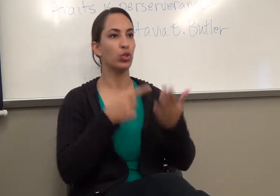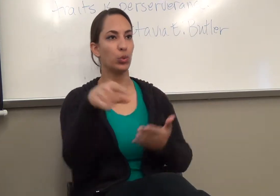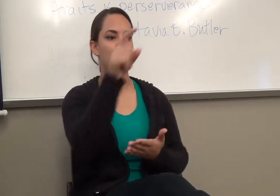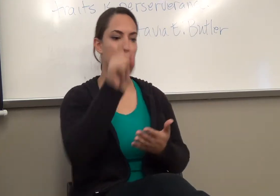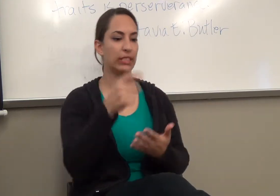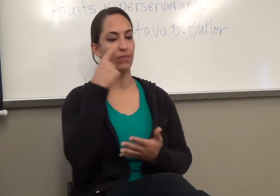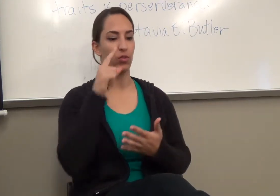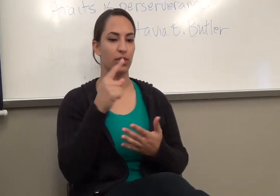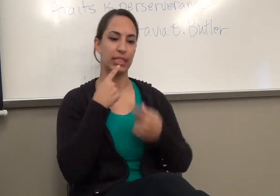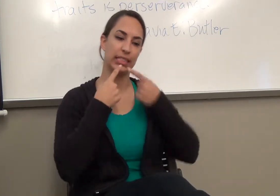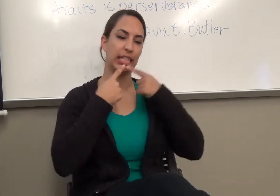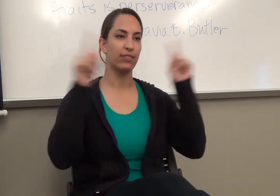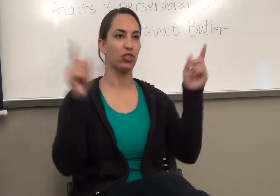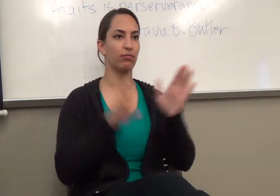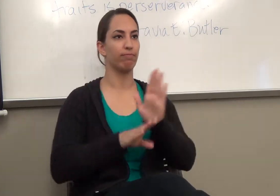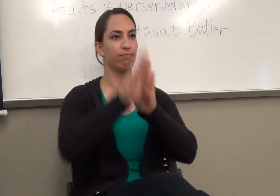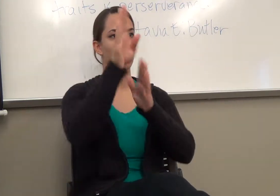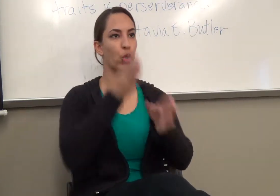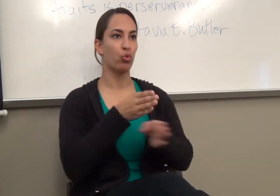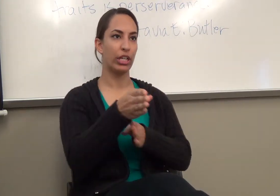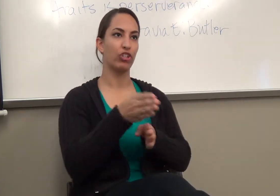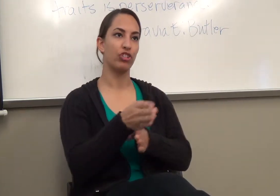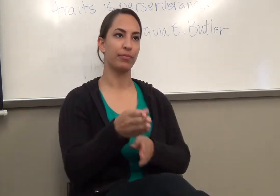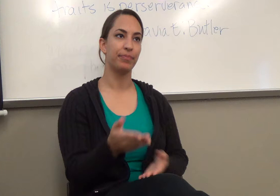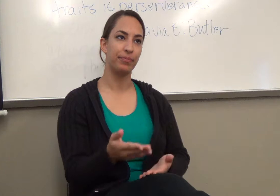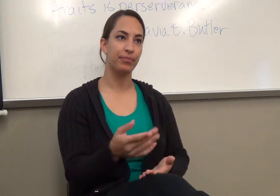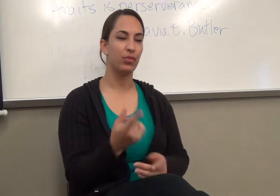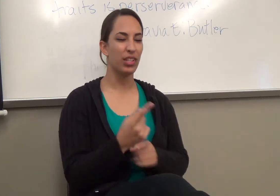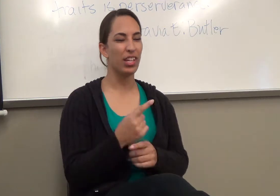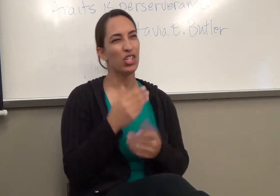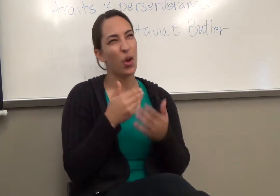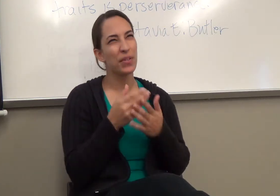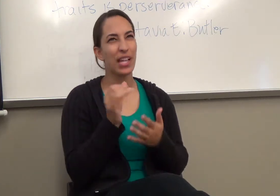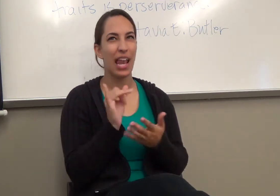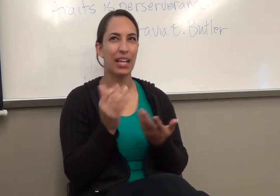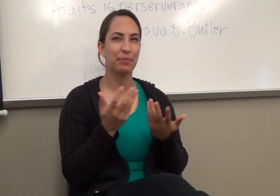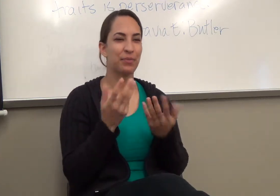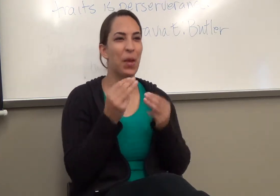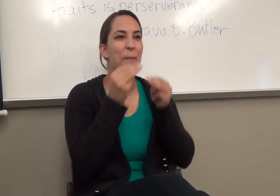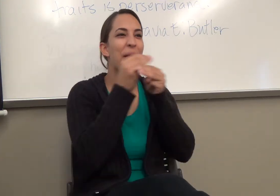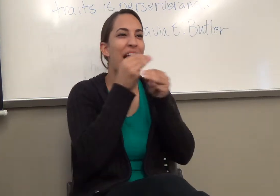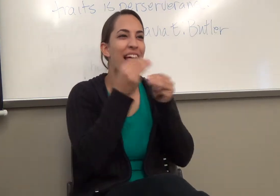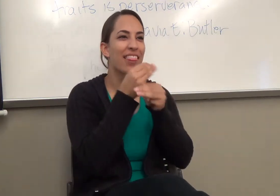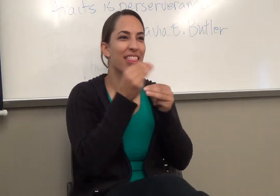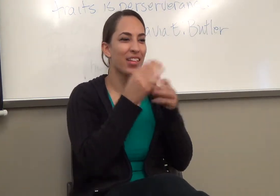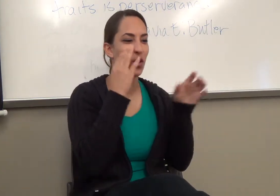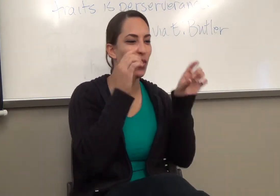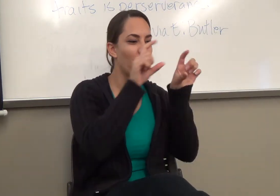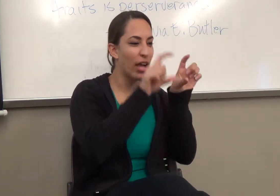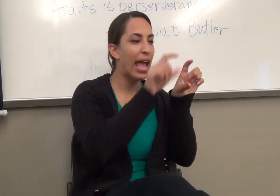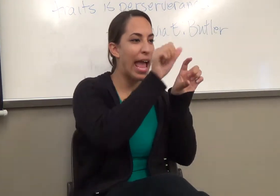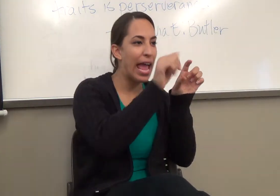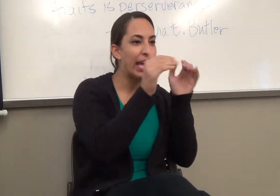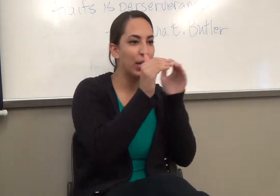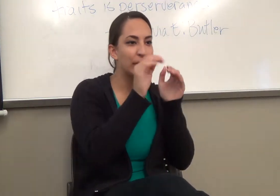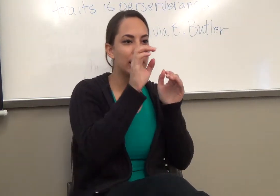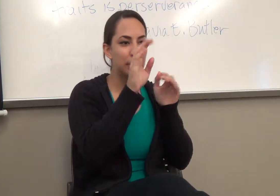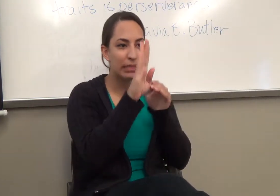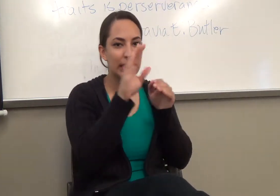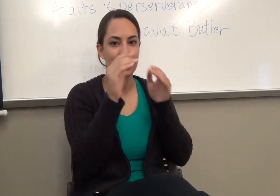career. It's almost like a math formula, A equals B equals C. It's pretty